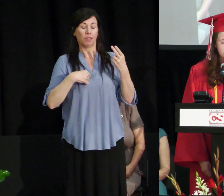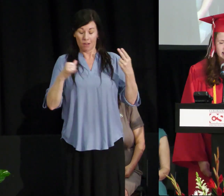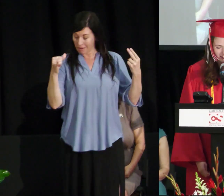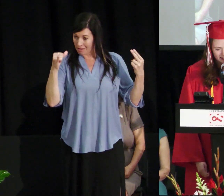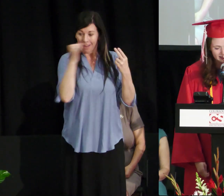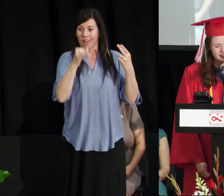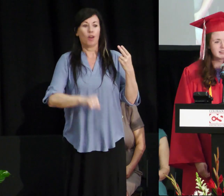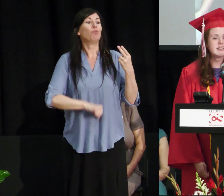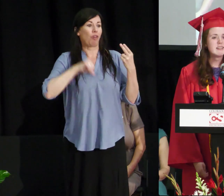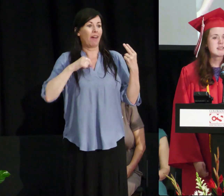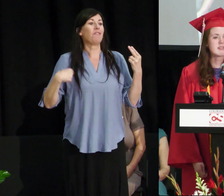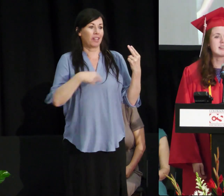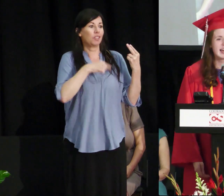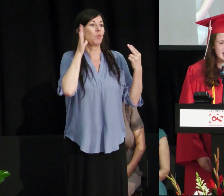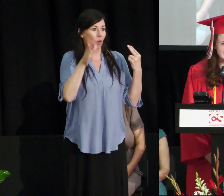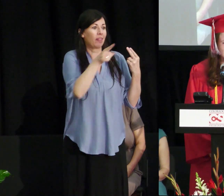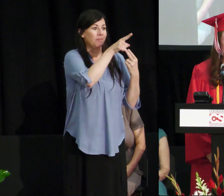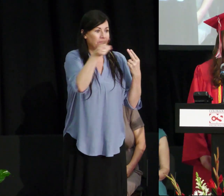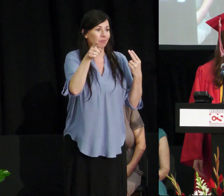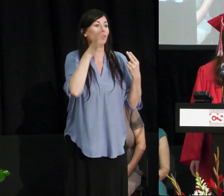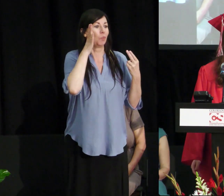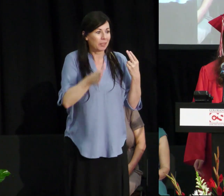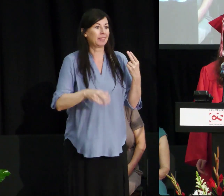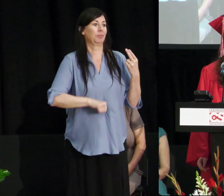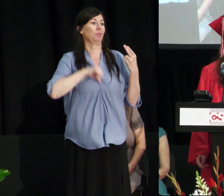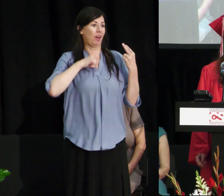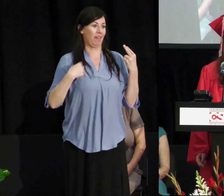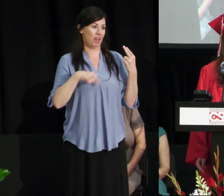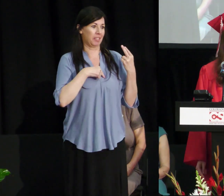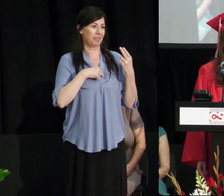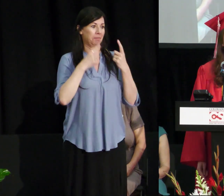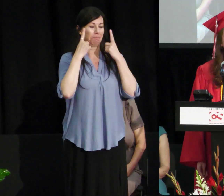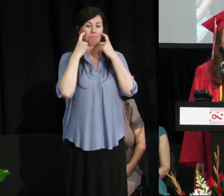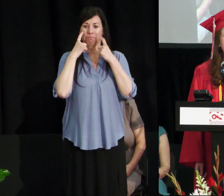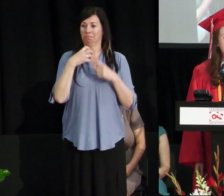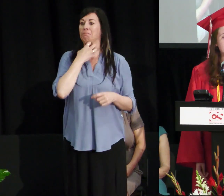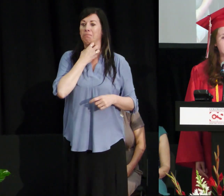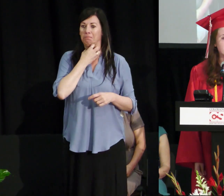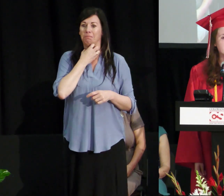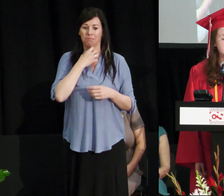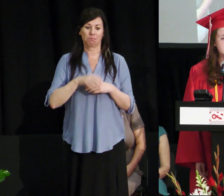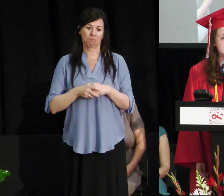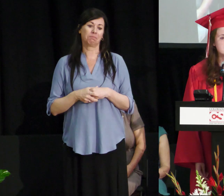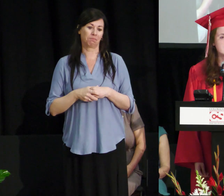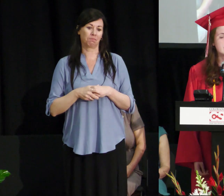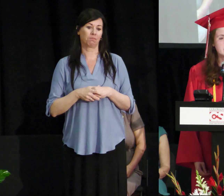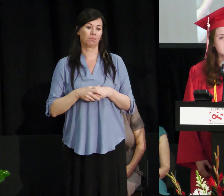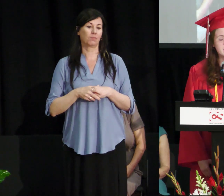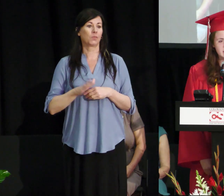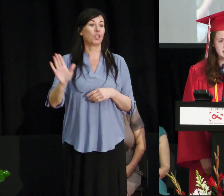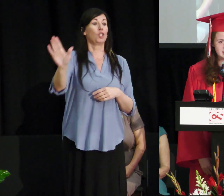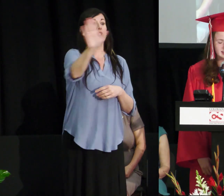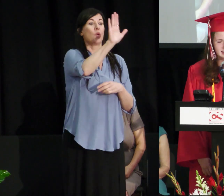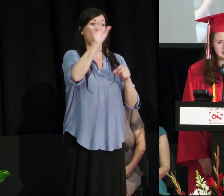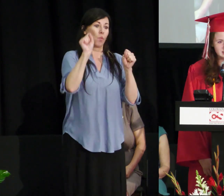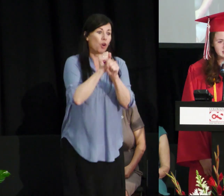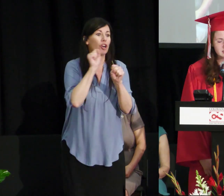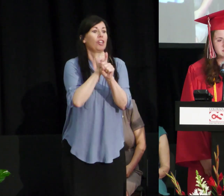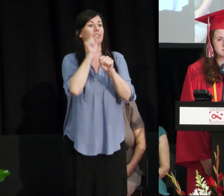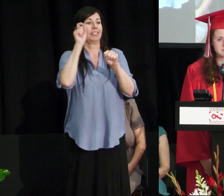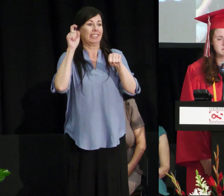us so that all of that time and work will have been worth it.